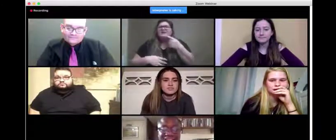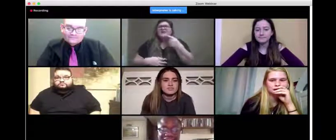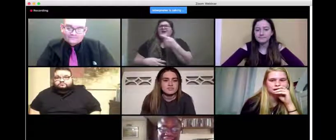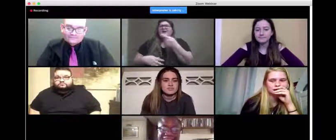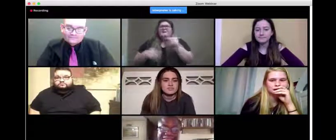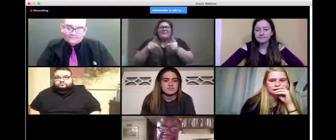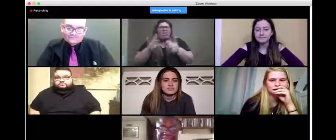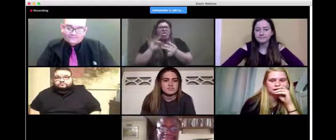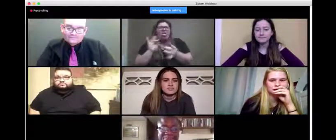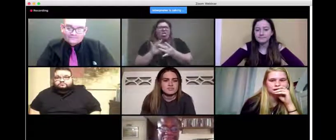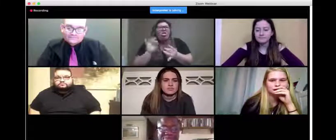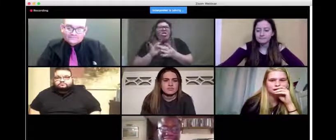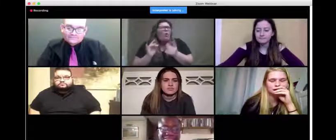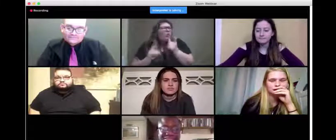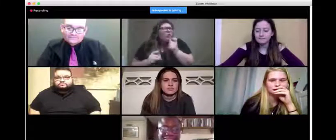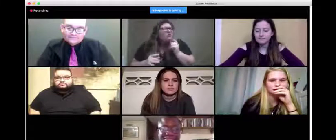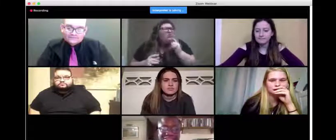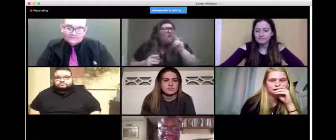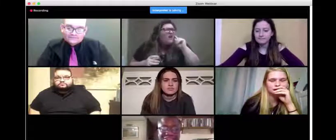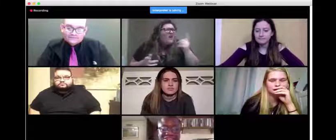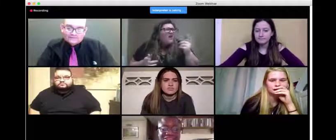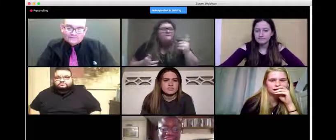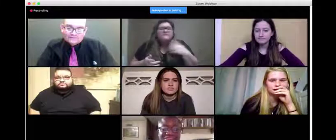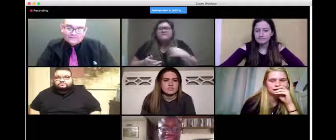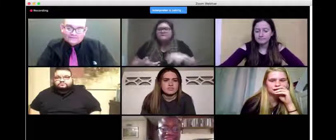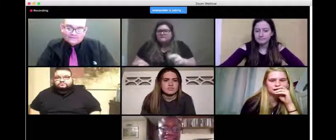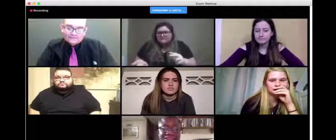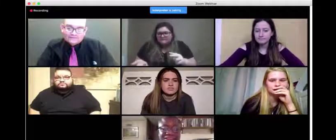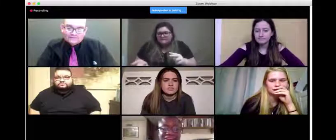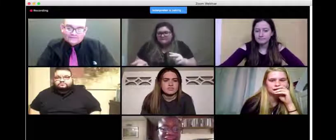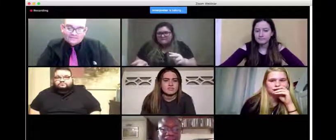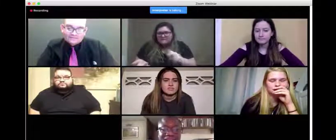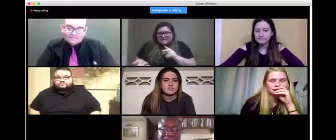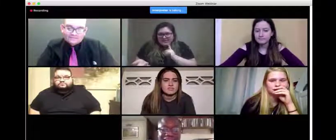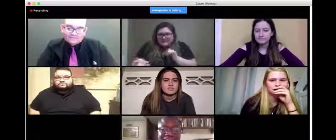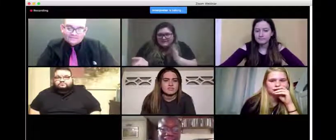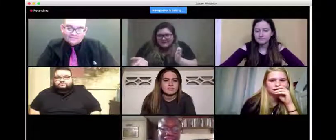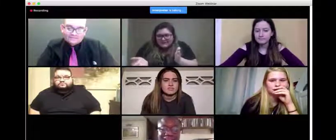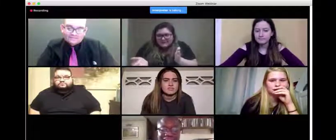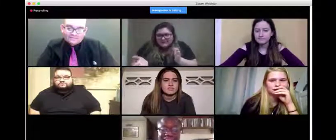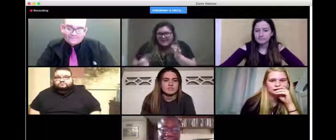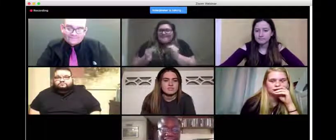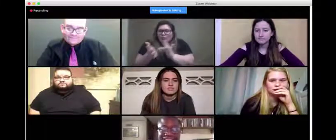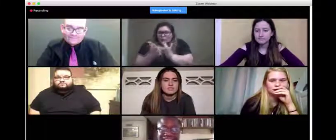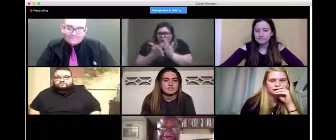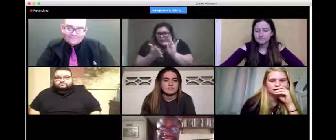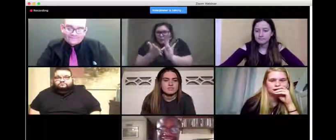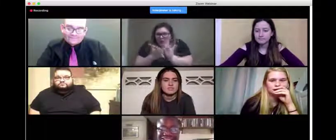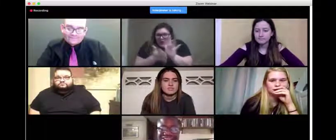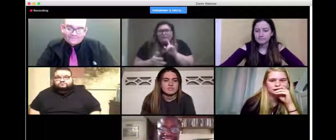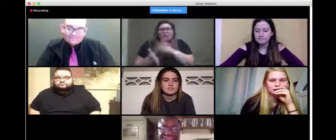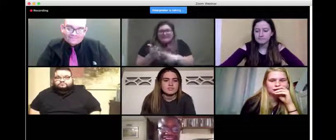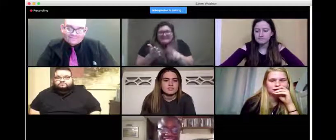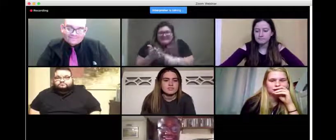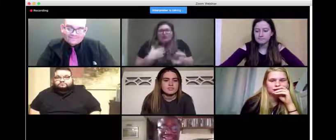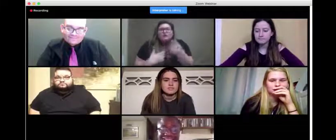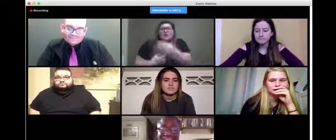the video. Well, I am. It's kind of rude for you to say and point that out. Come on, be done with